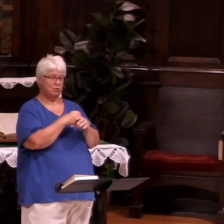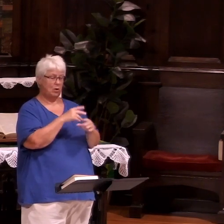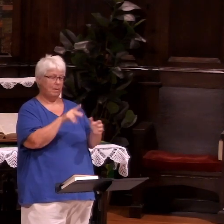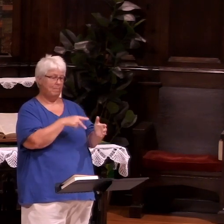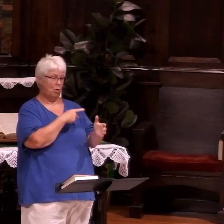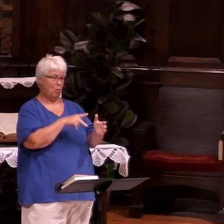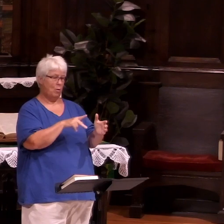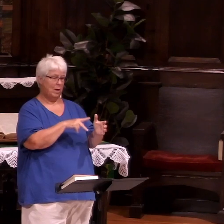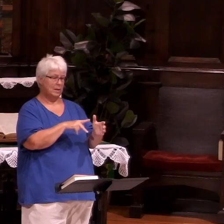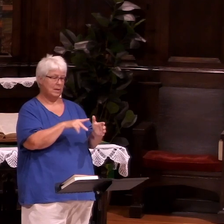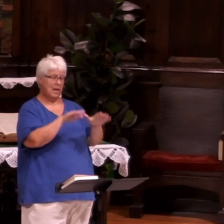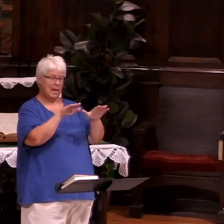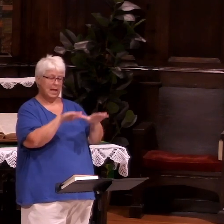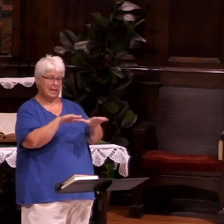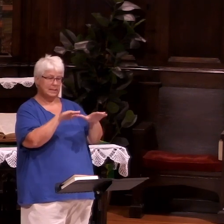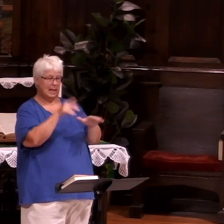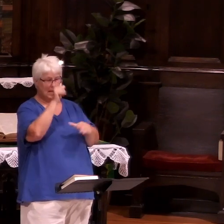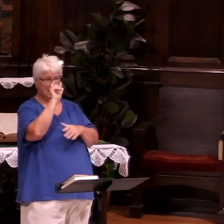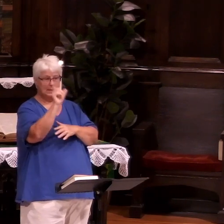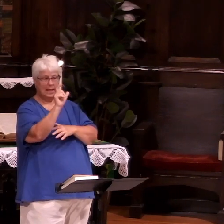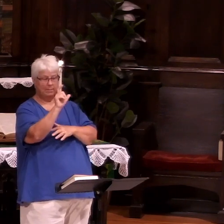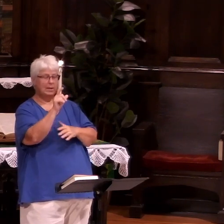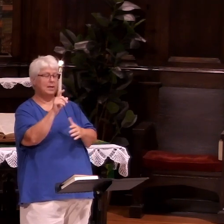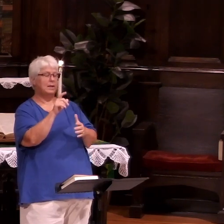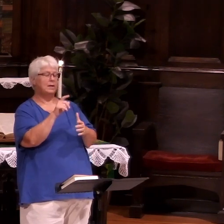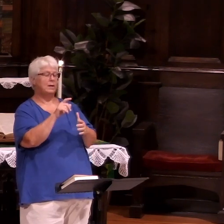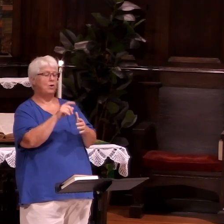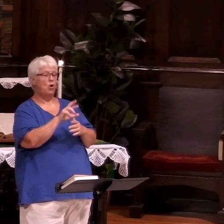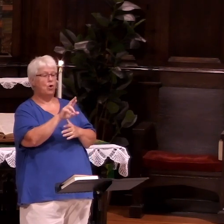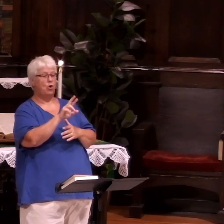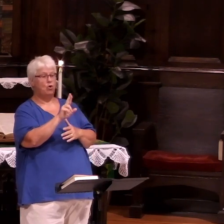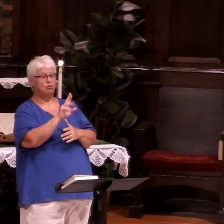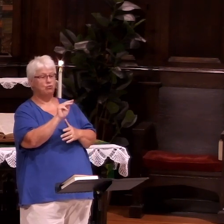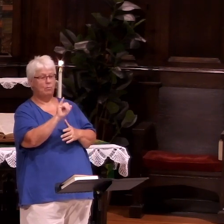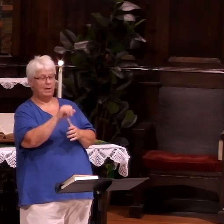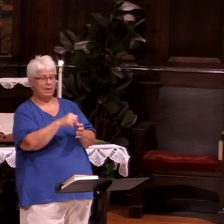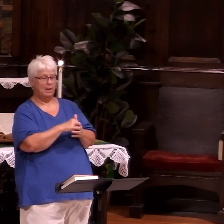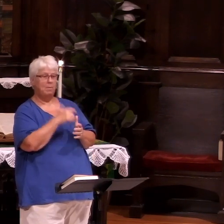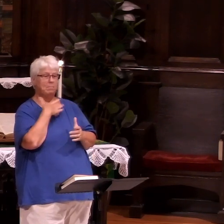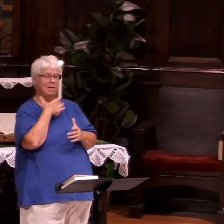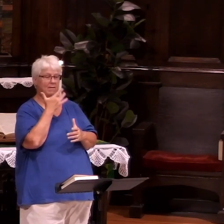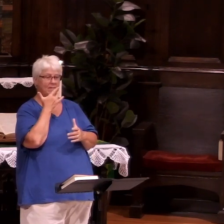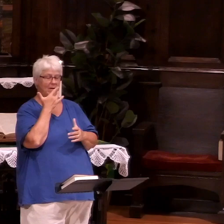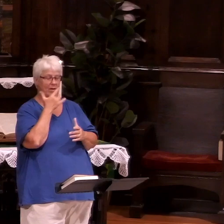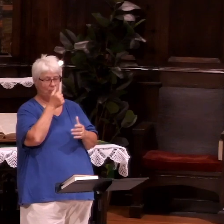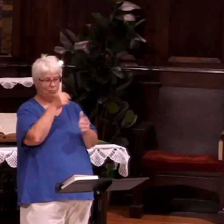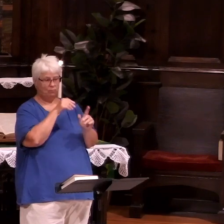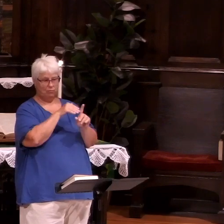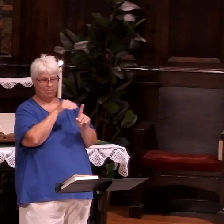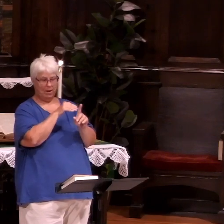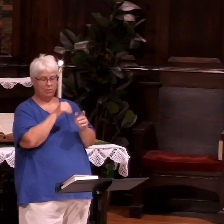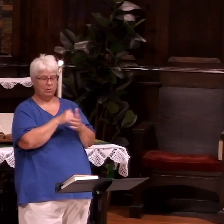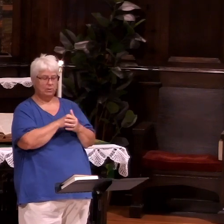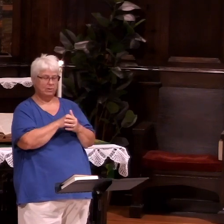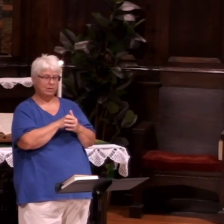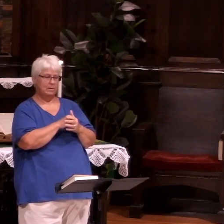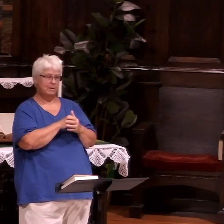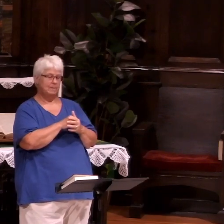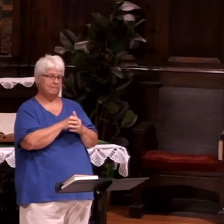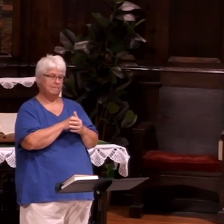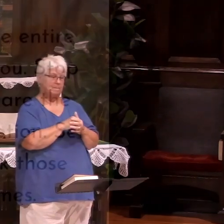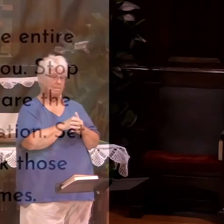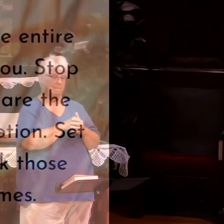poet, Islamic scholar, and Sufi mystic Rumi, and is one of my favorite reminders and calls in the